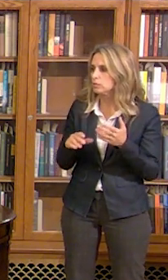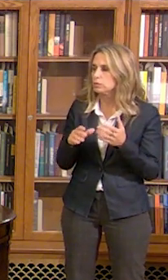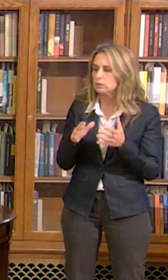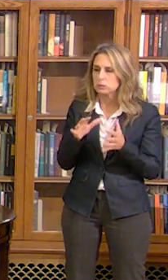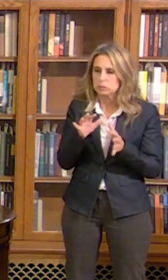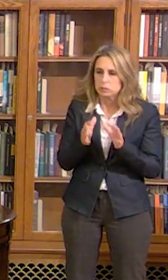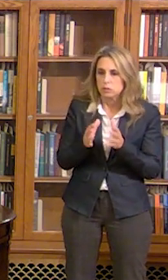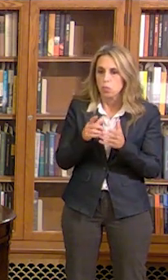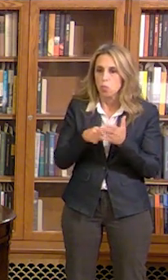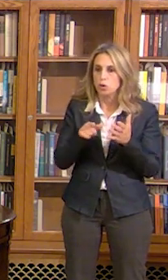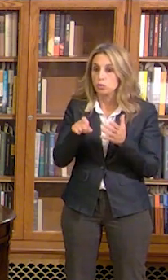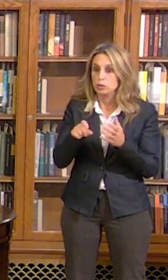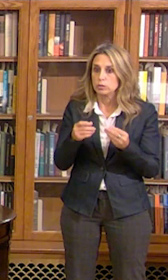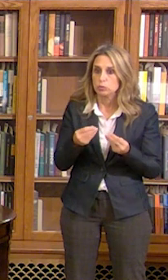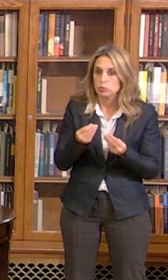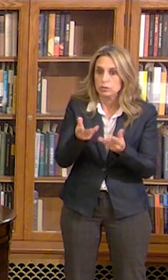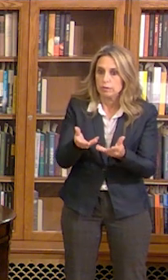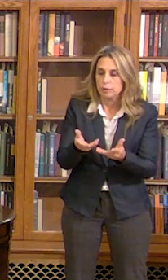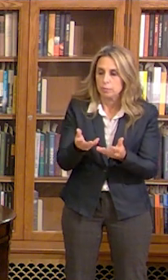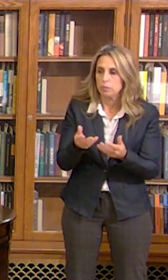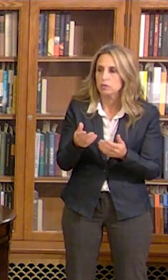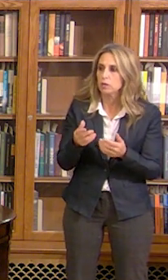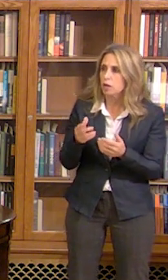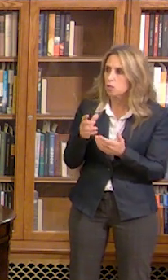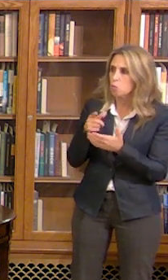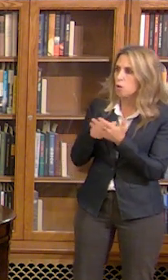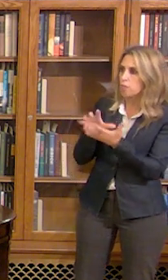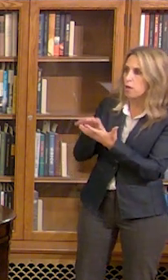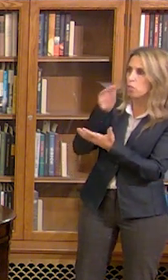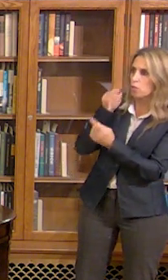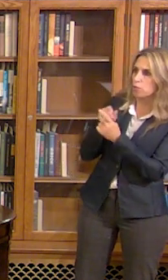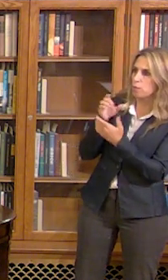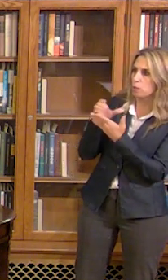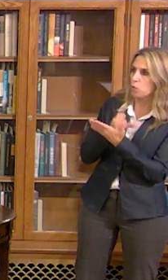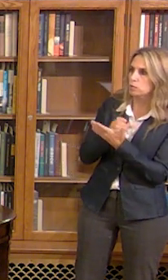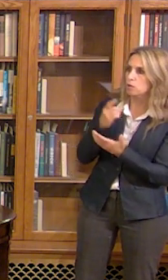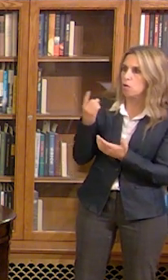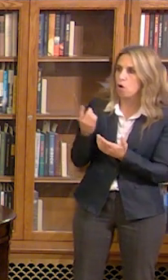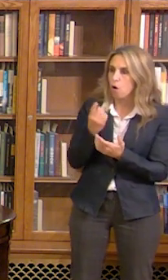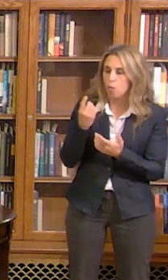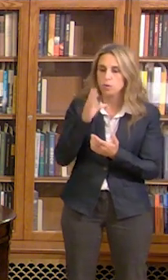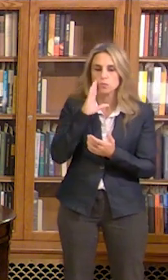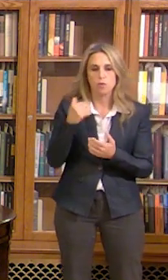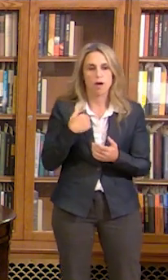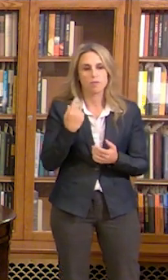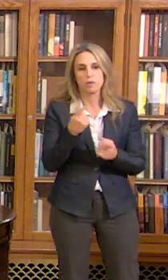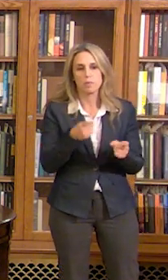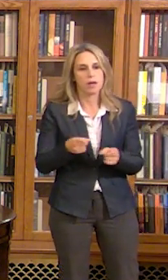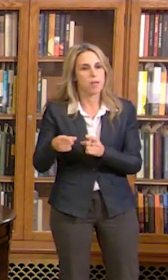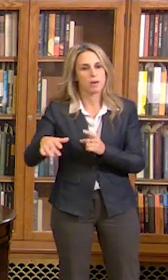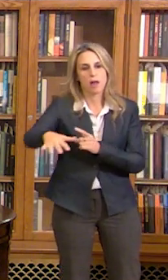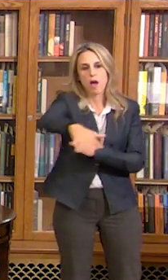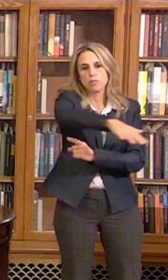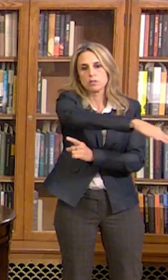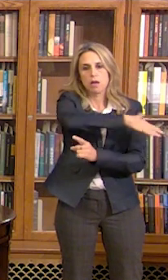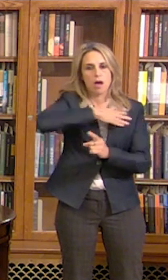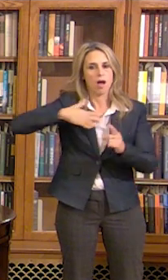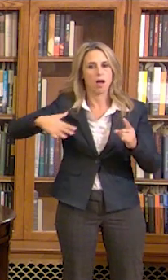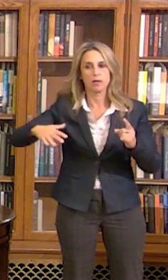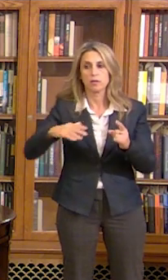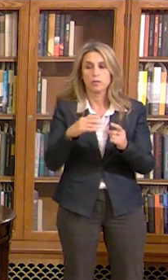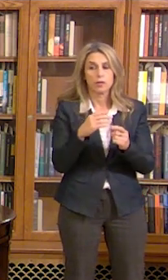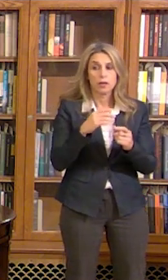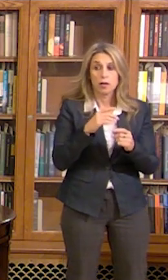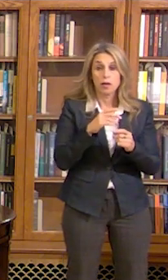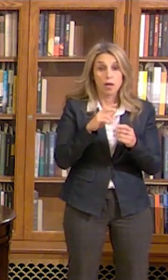really need to give them and what they can get out of the course there's always going to be something happening outside I'm not saying don't